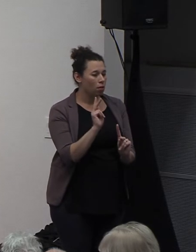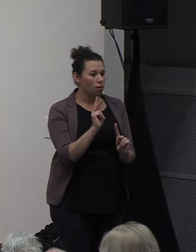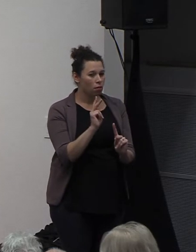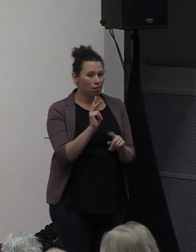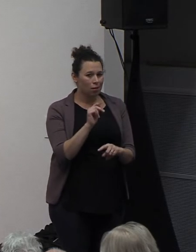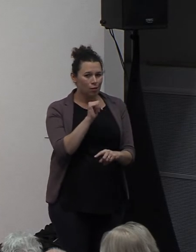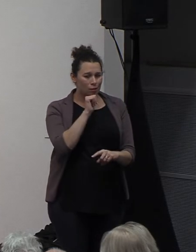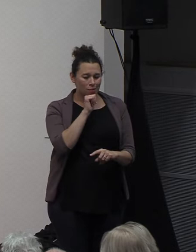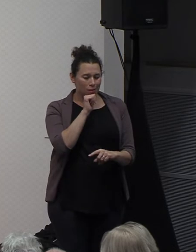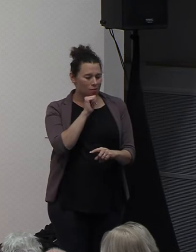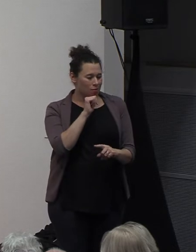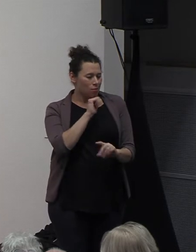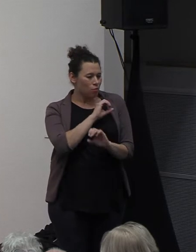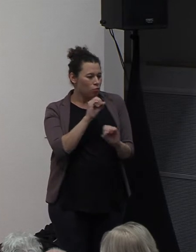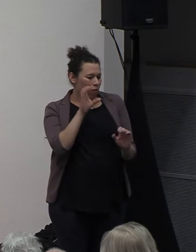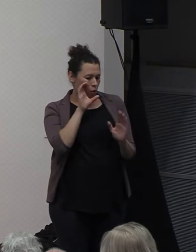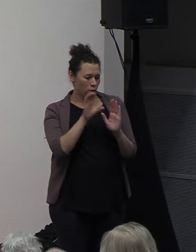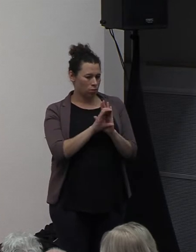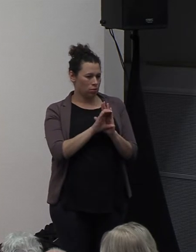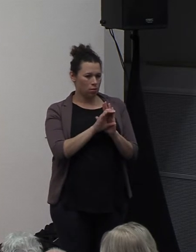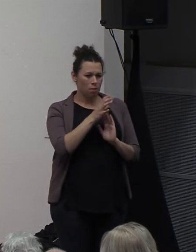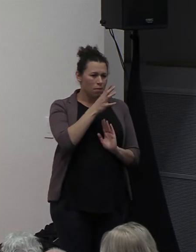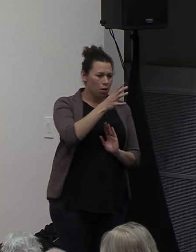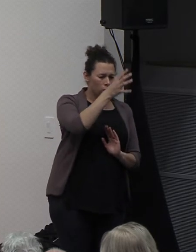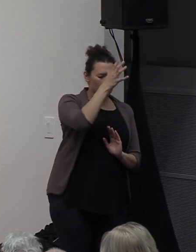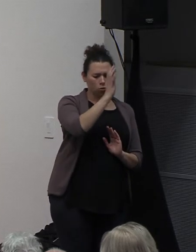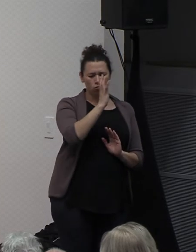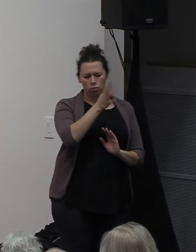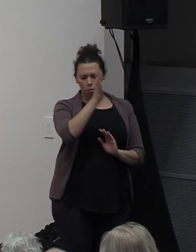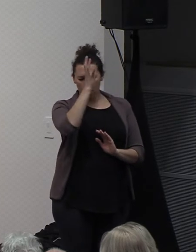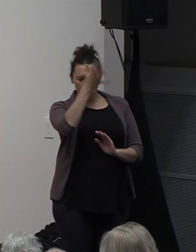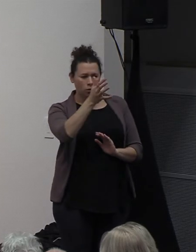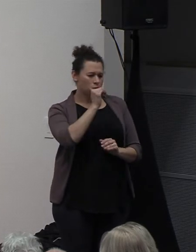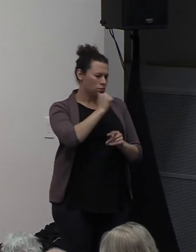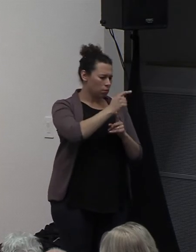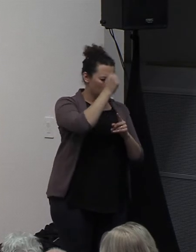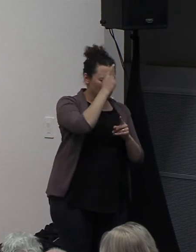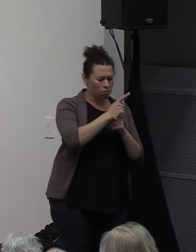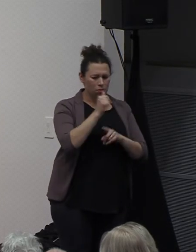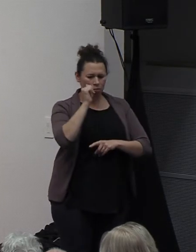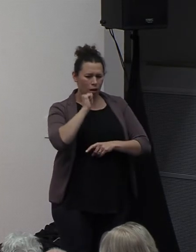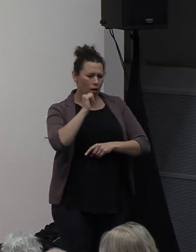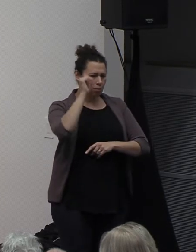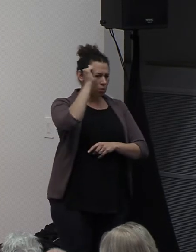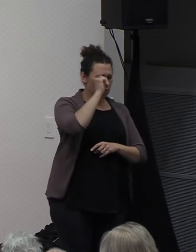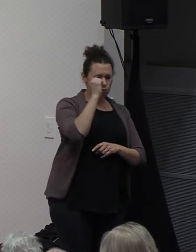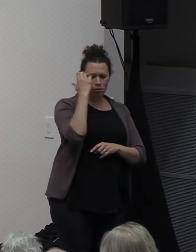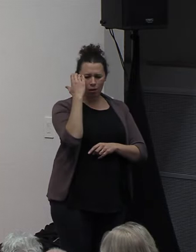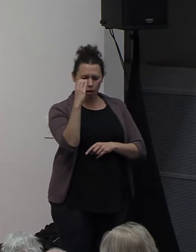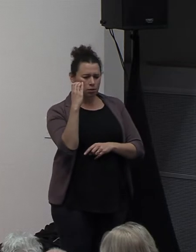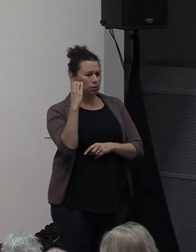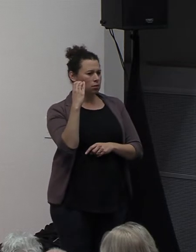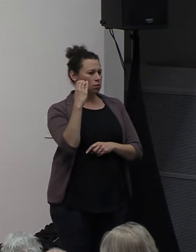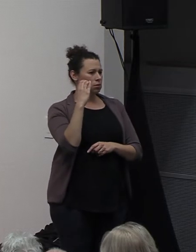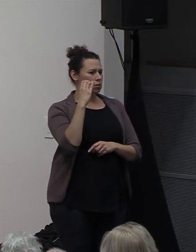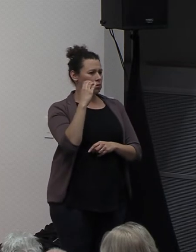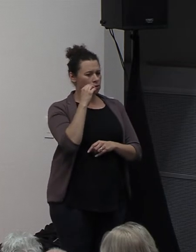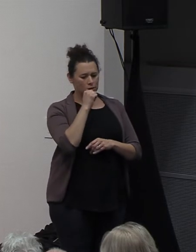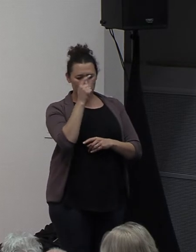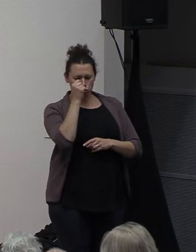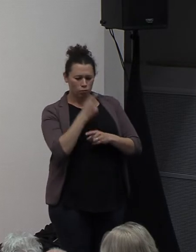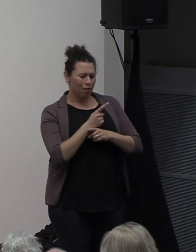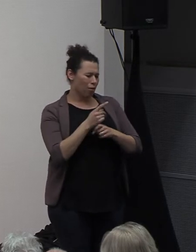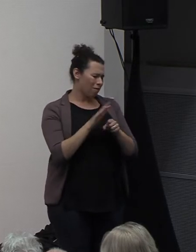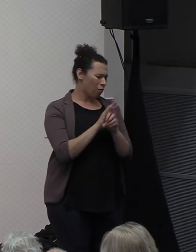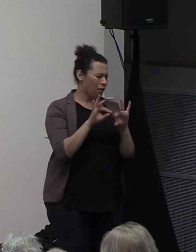parents, grandparents, siblings, aunts, uncles, cousins, indeed